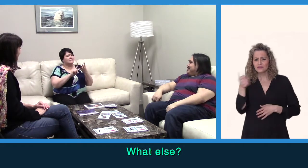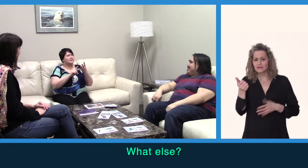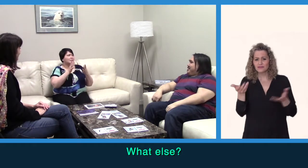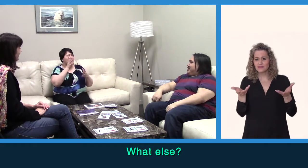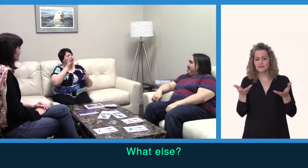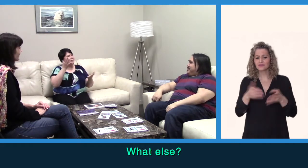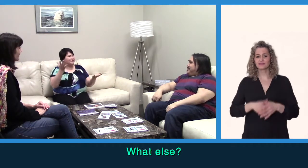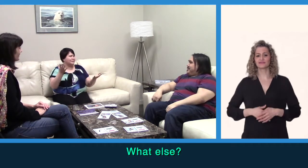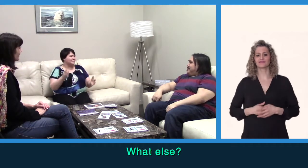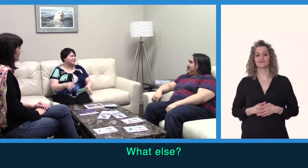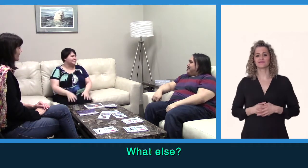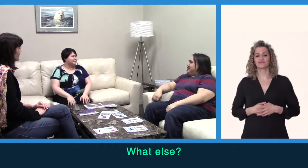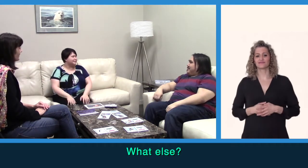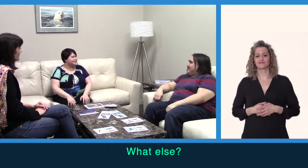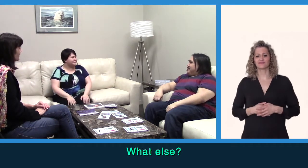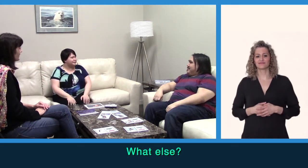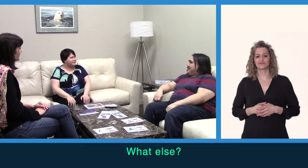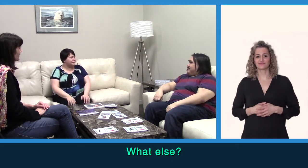else?